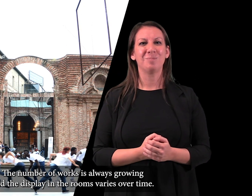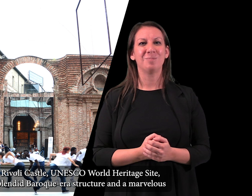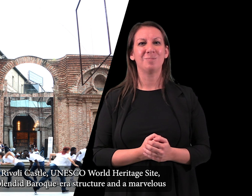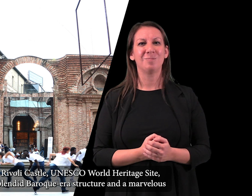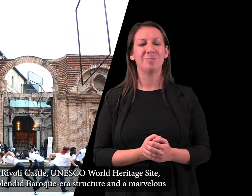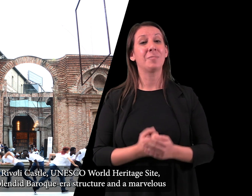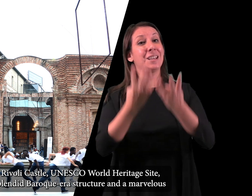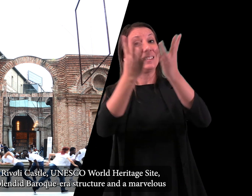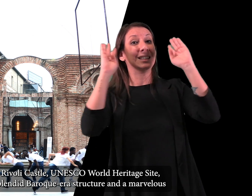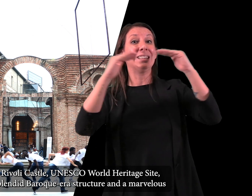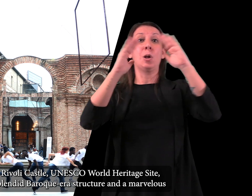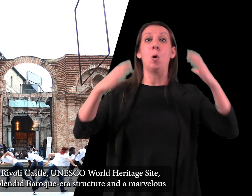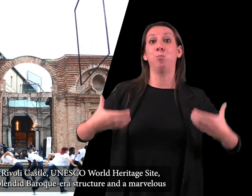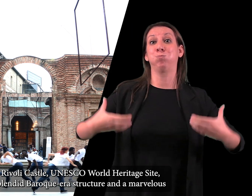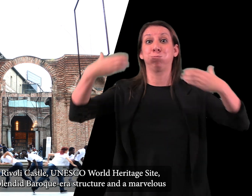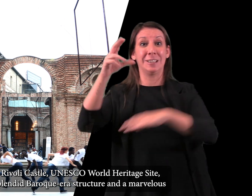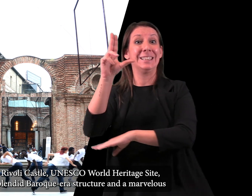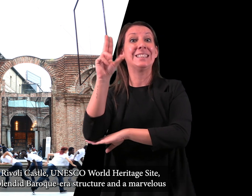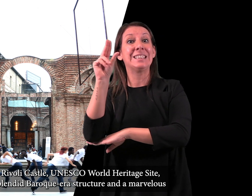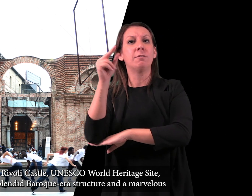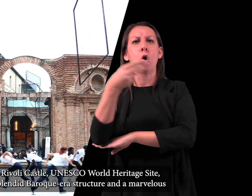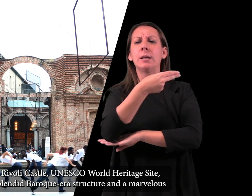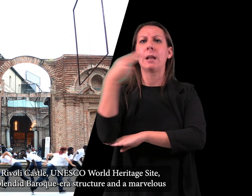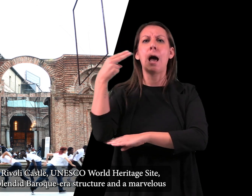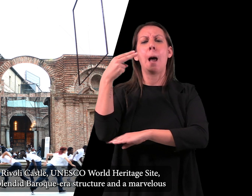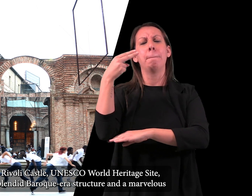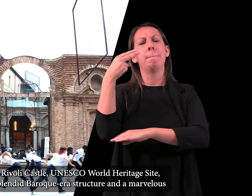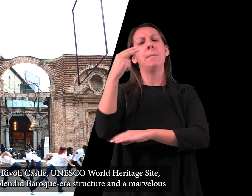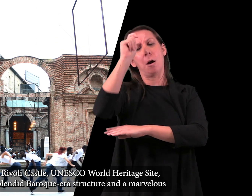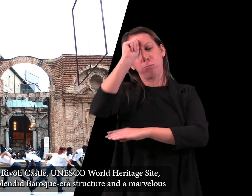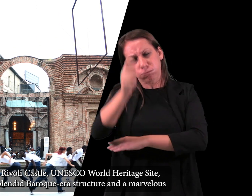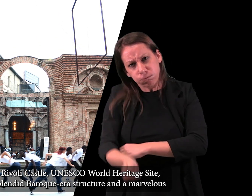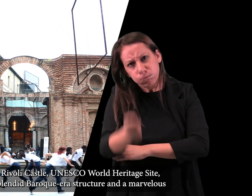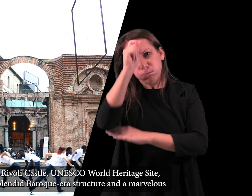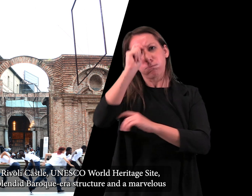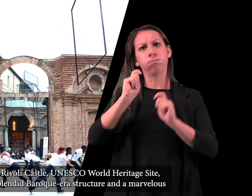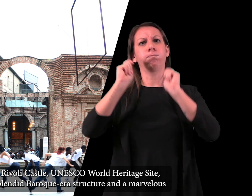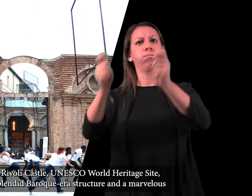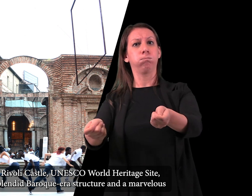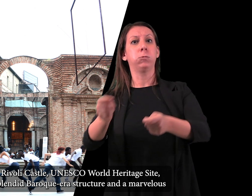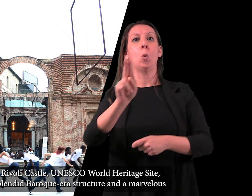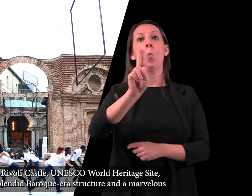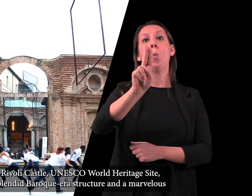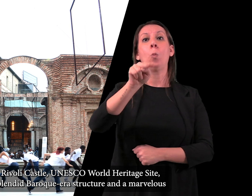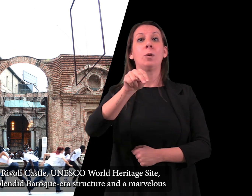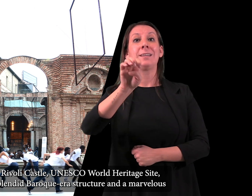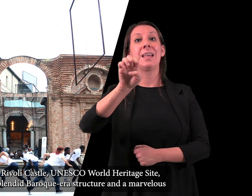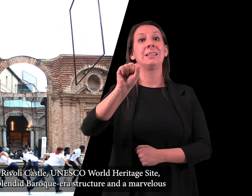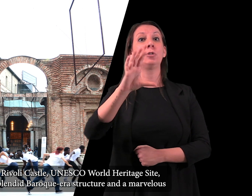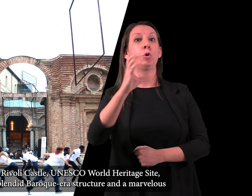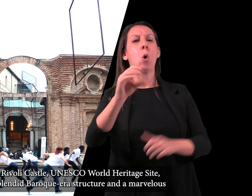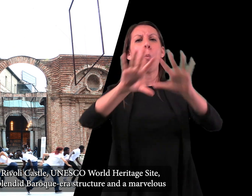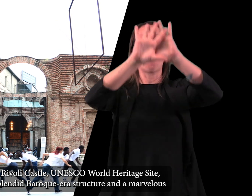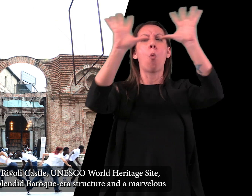The Rivoli Castle, UNESCO World Heritage Site, is a splendid Baroque-era structure